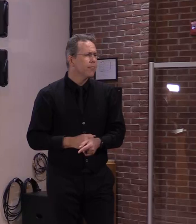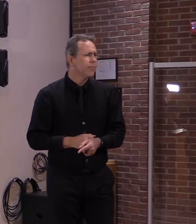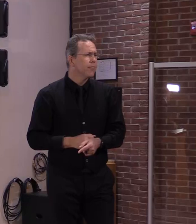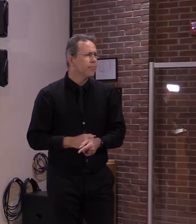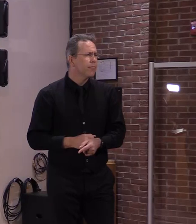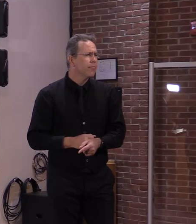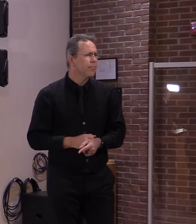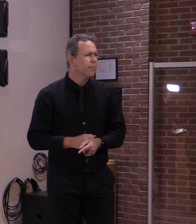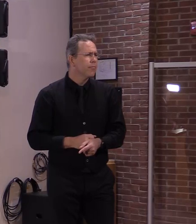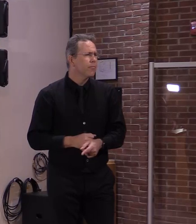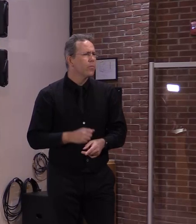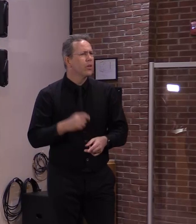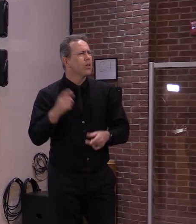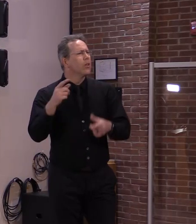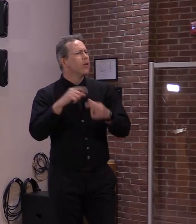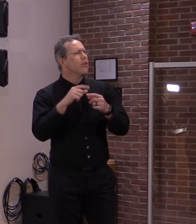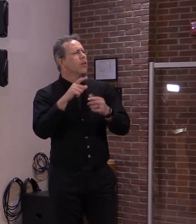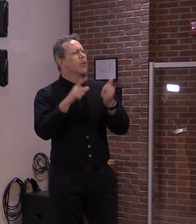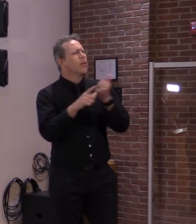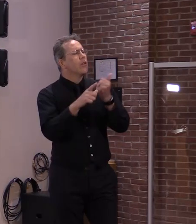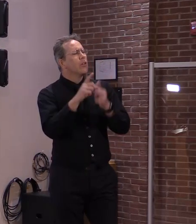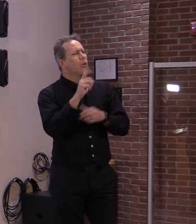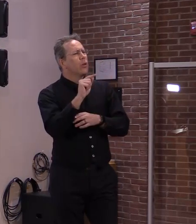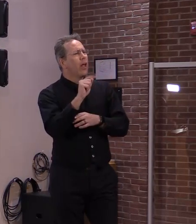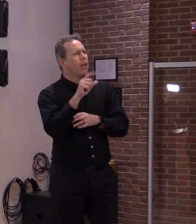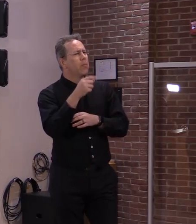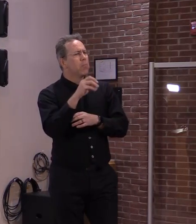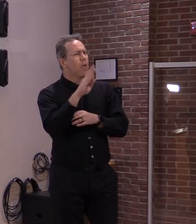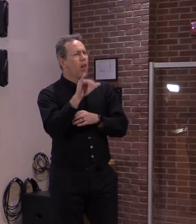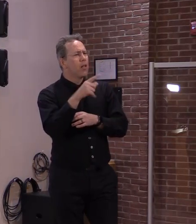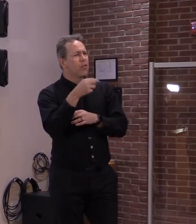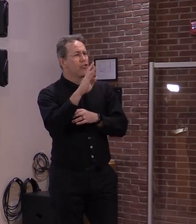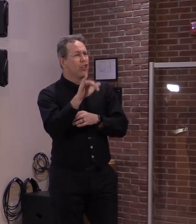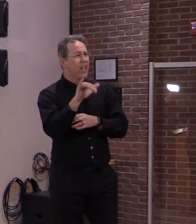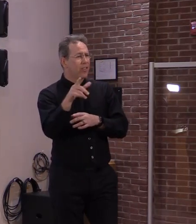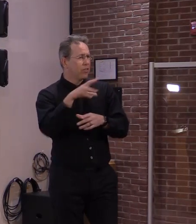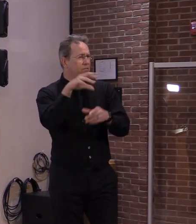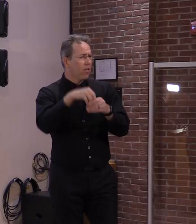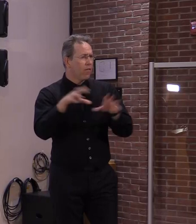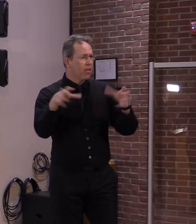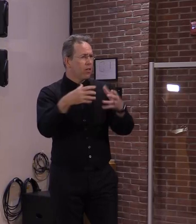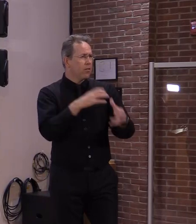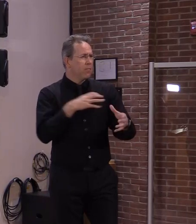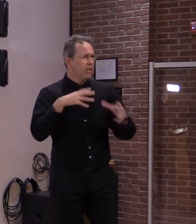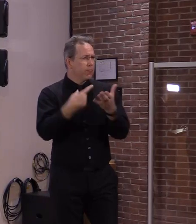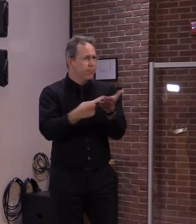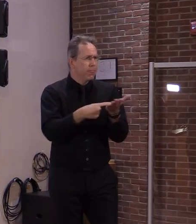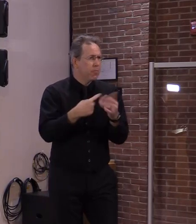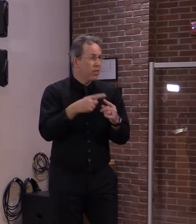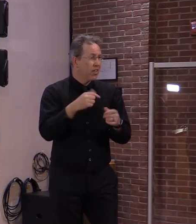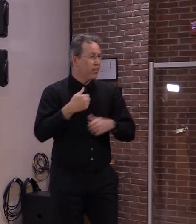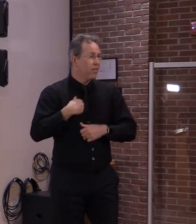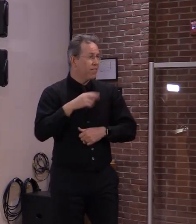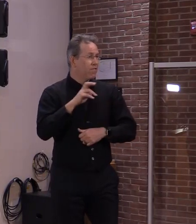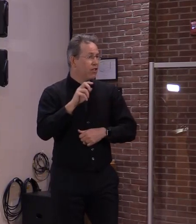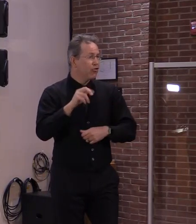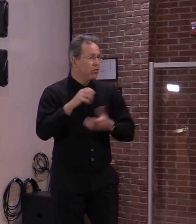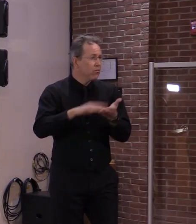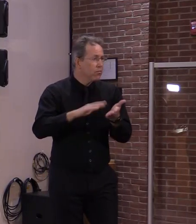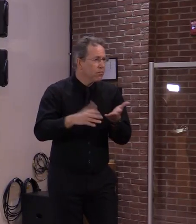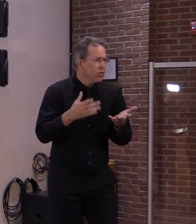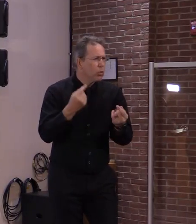Governor during the campaign had talked about this. So I was encouraged when I heard that because, as